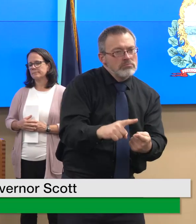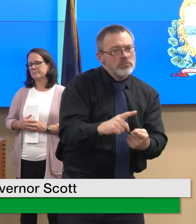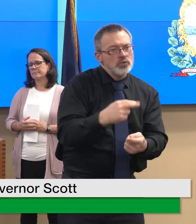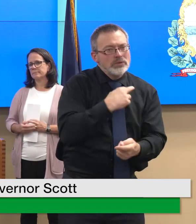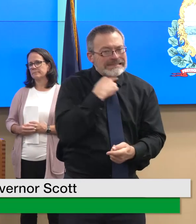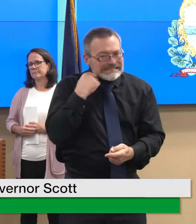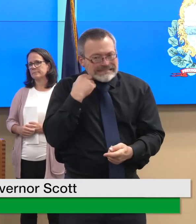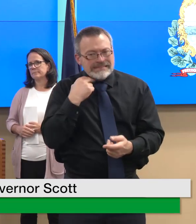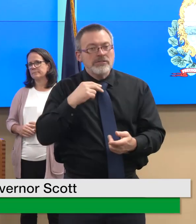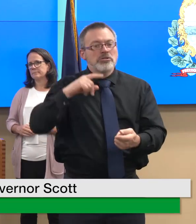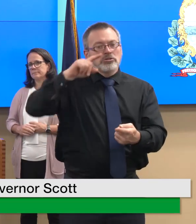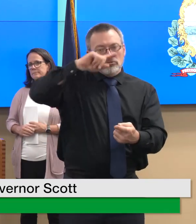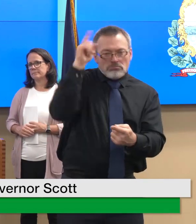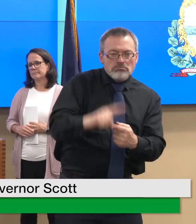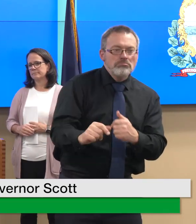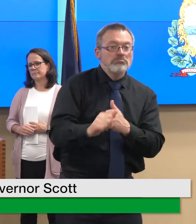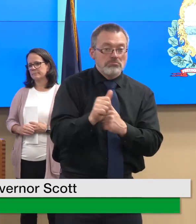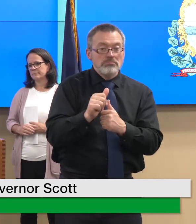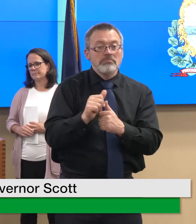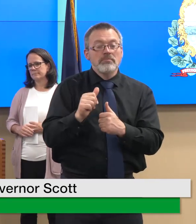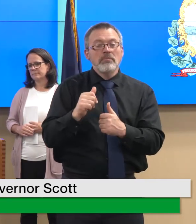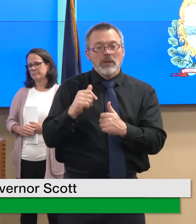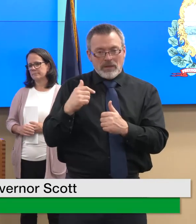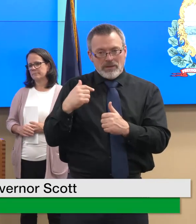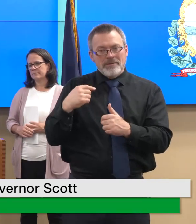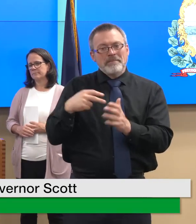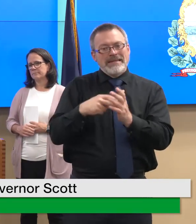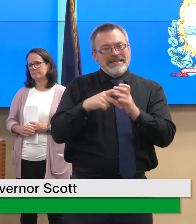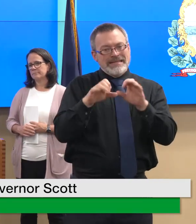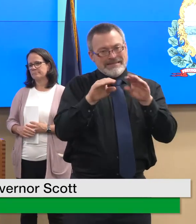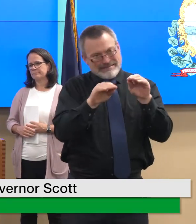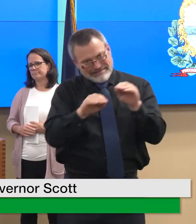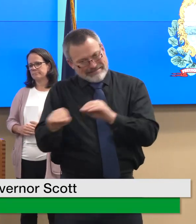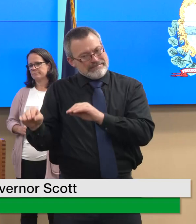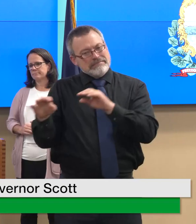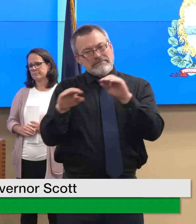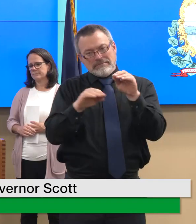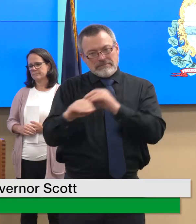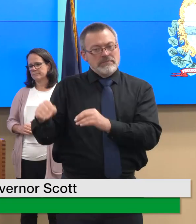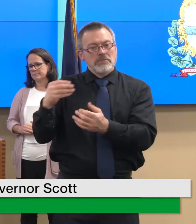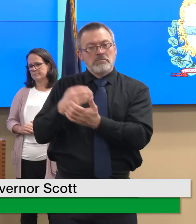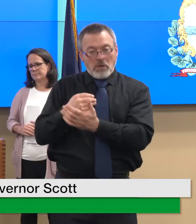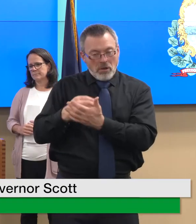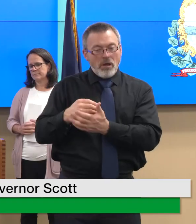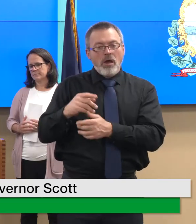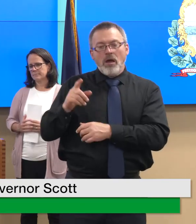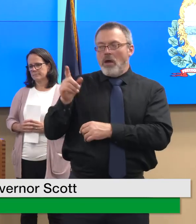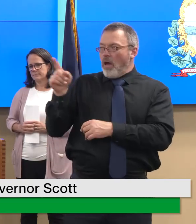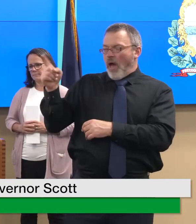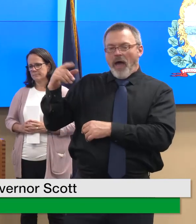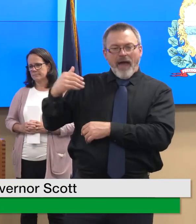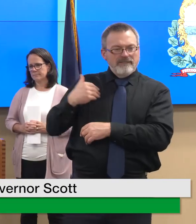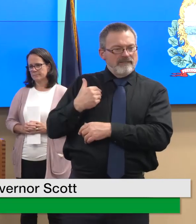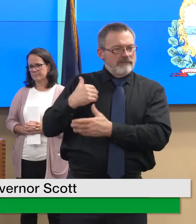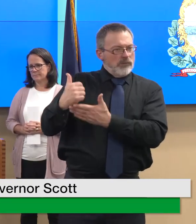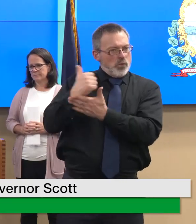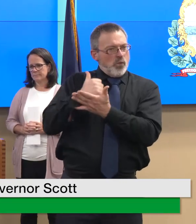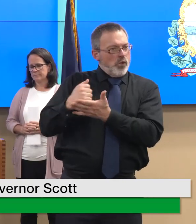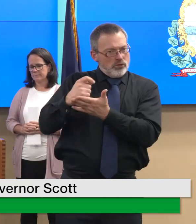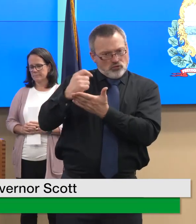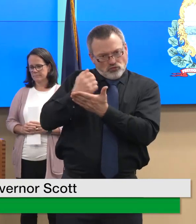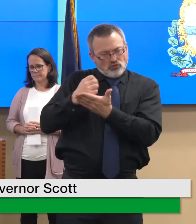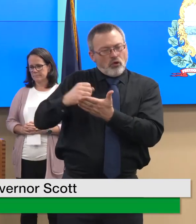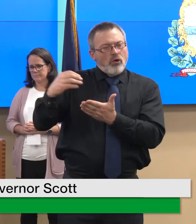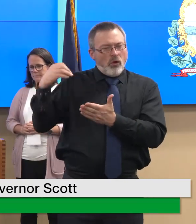also working with the bond bank and the treasurer's office. You know, the measures the treasurer took last year, some of